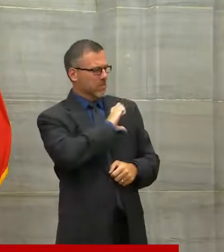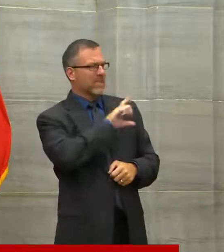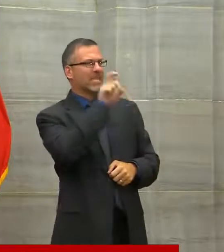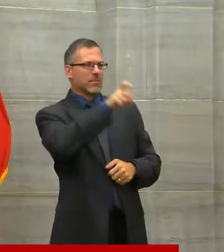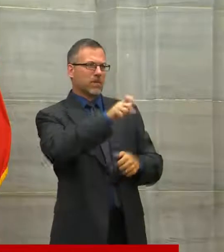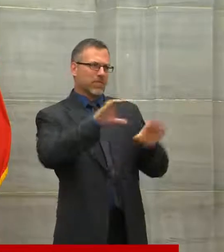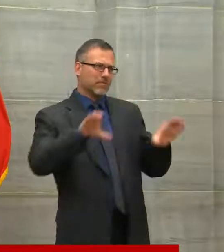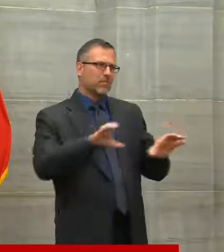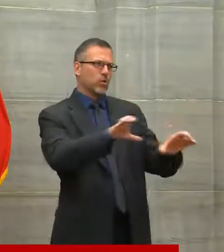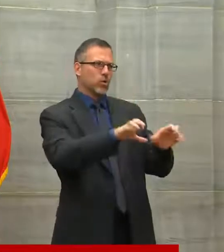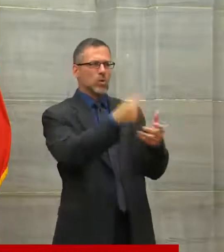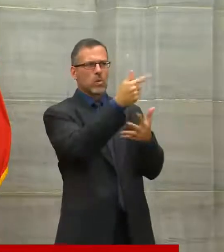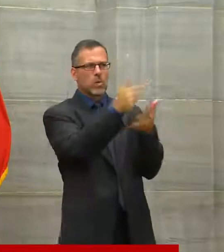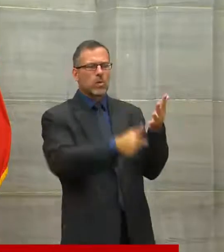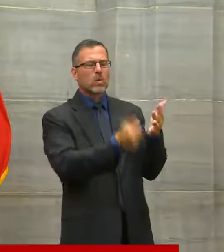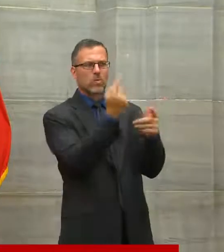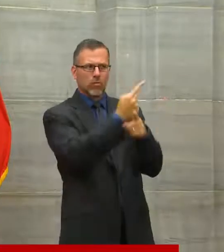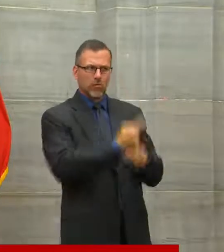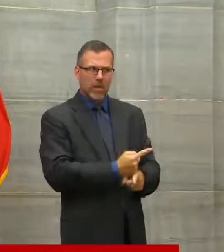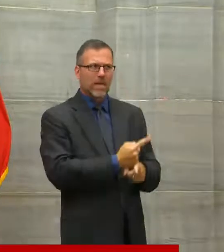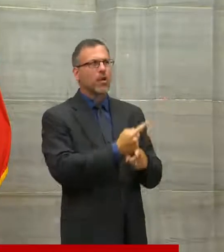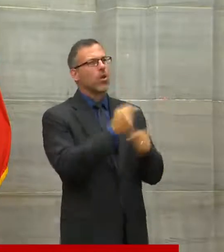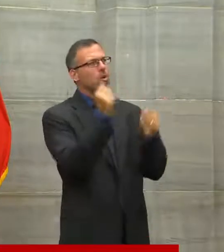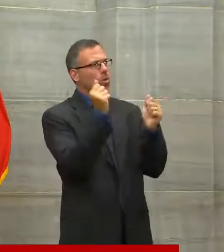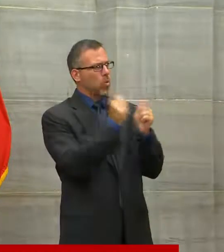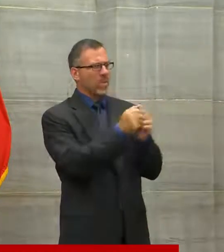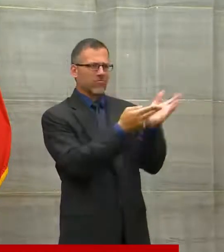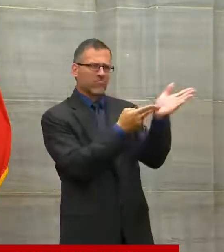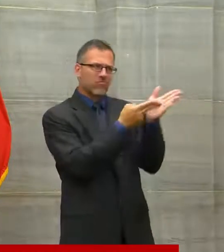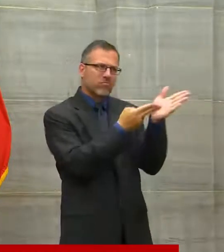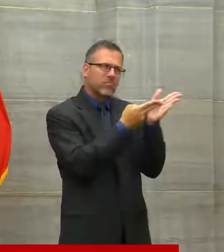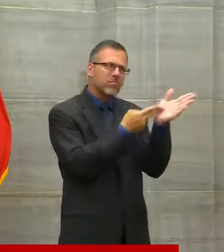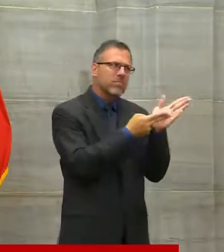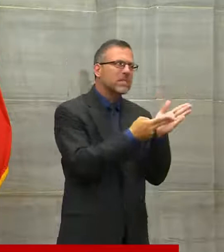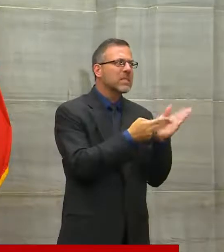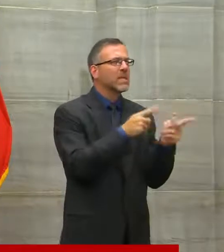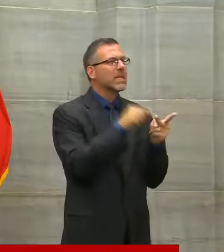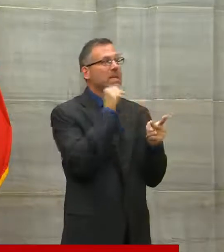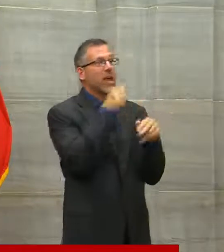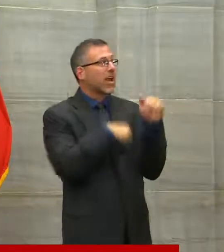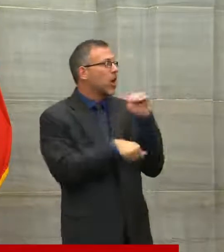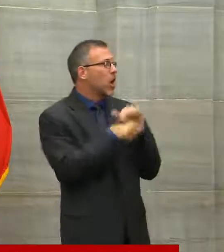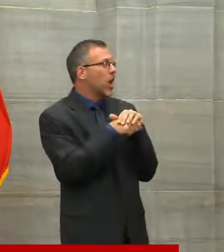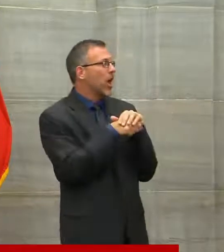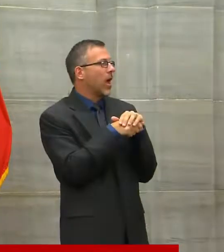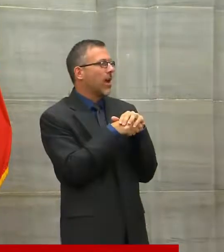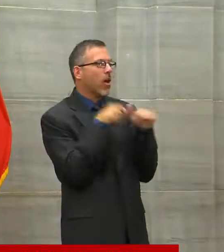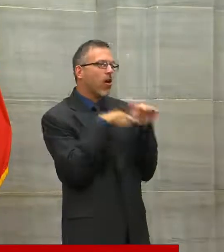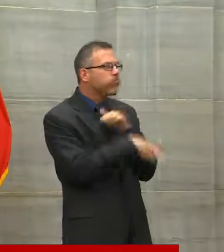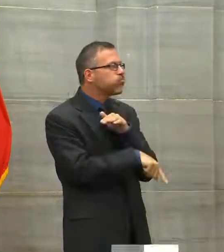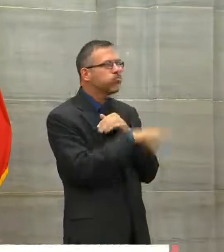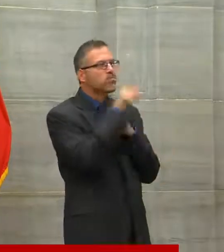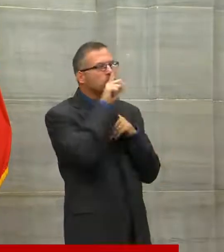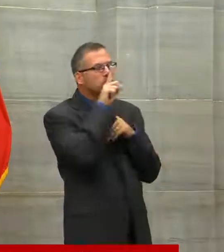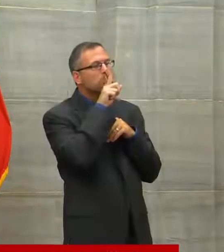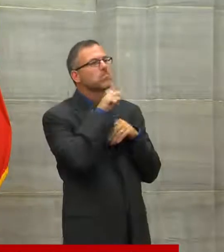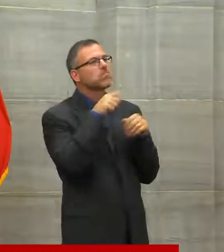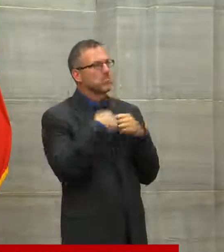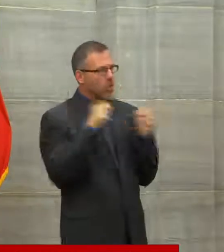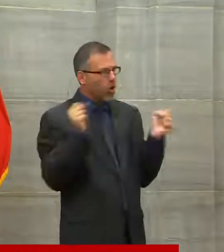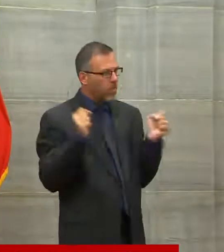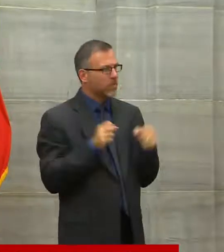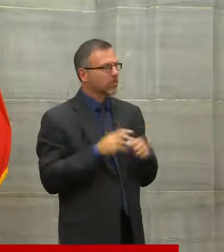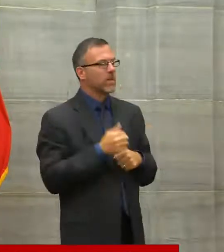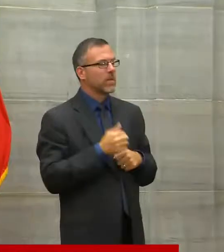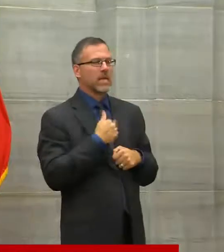The need to assure that it is done with integrity and transparency is critical. I'm humbled to stand here with my peers